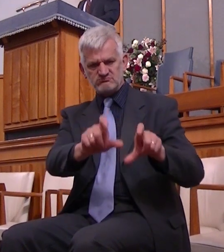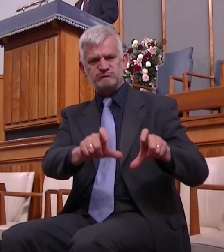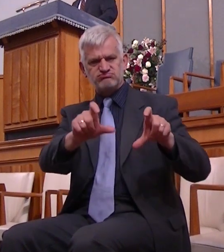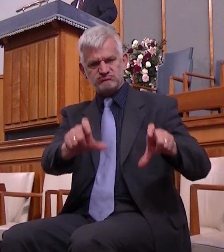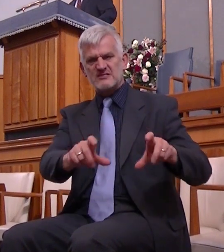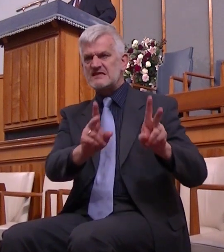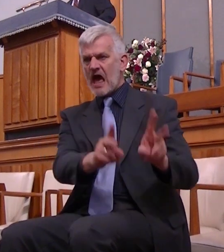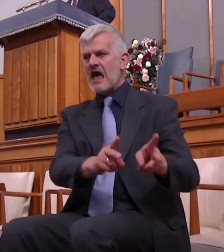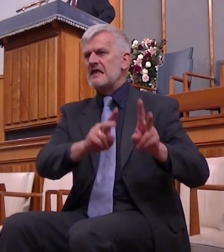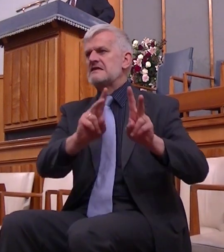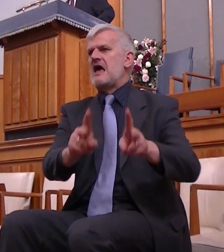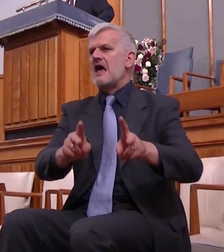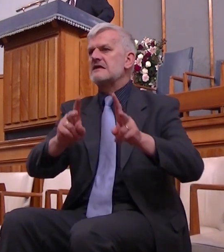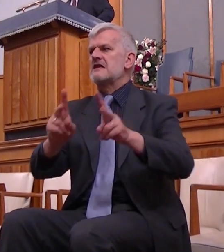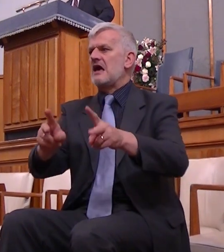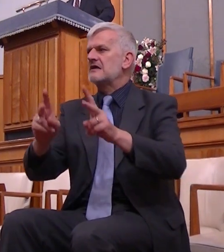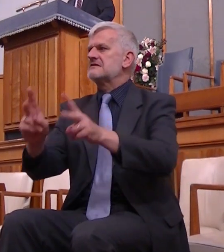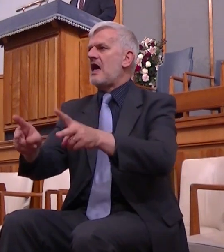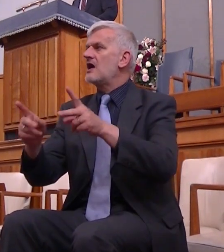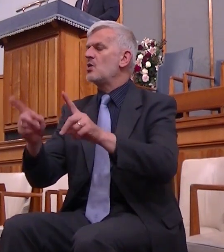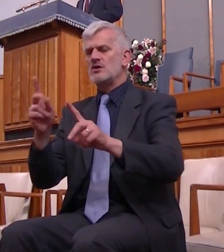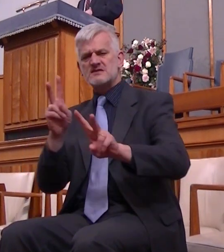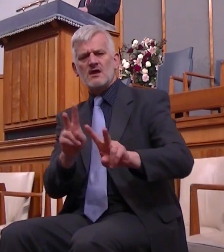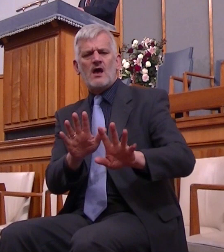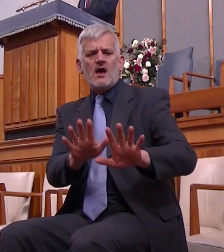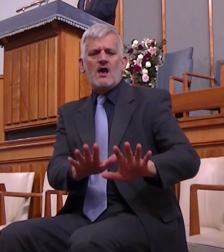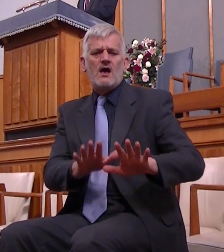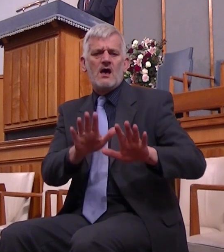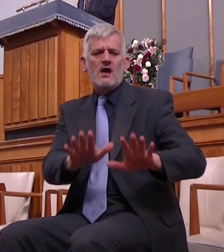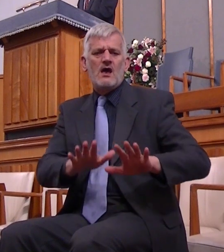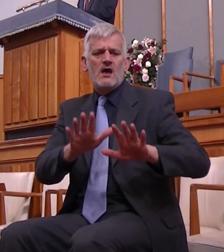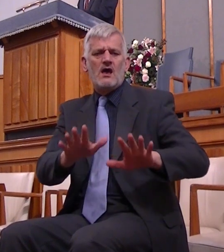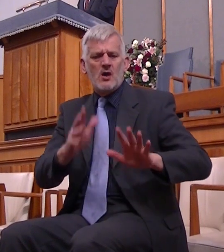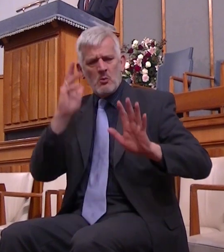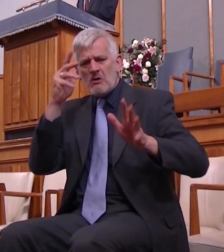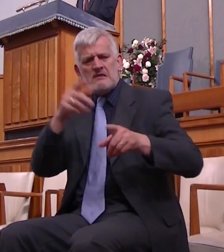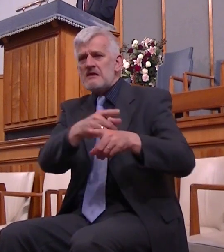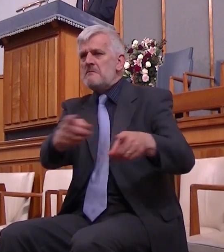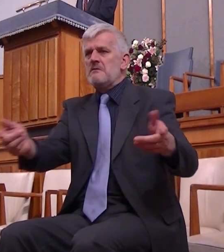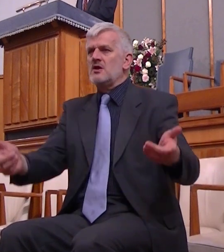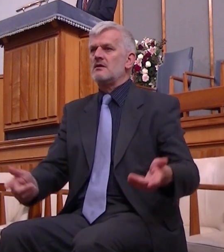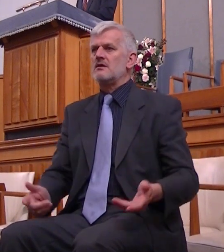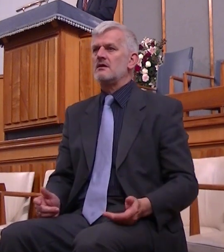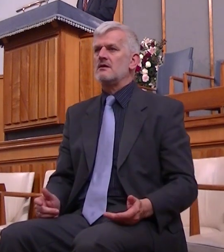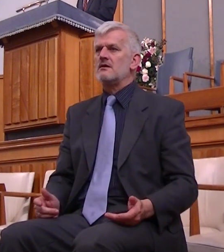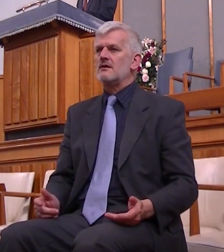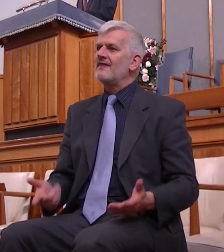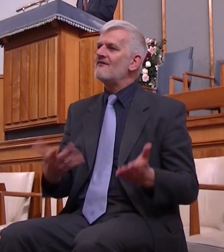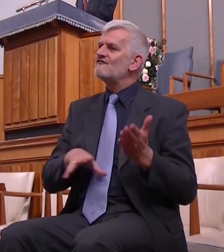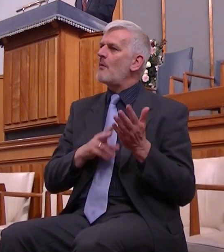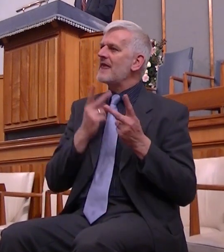and pitied the lost state this ruined world was in. As Isaac Watts expressing